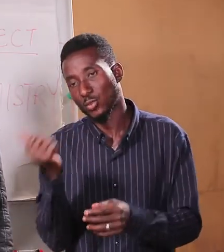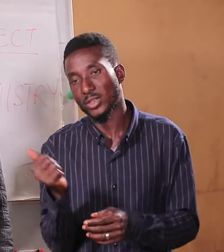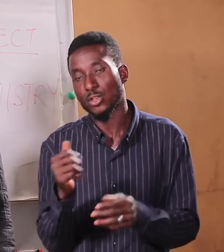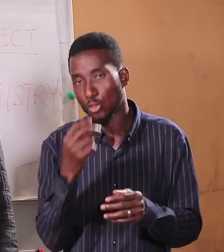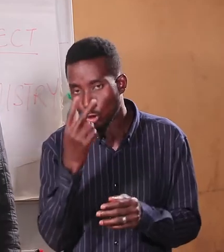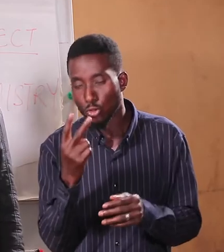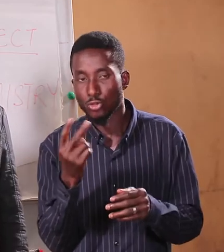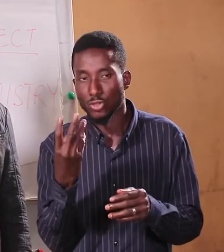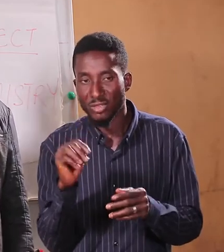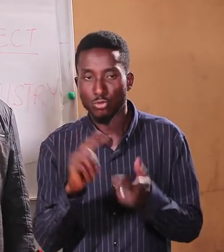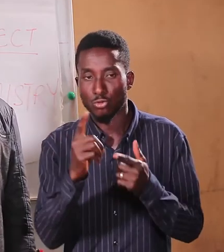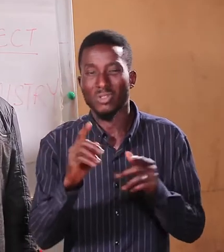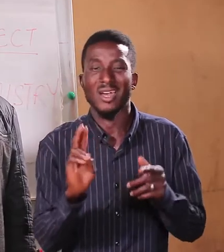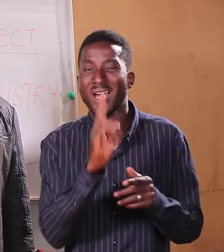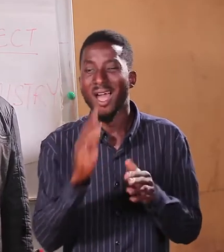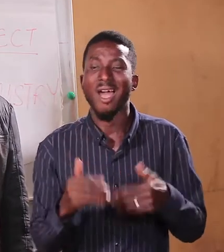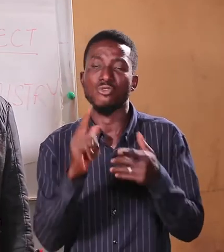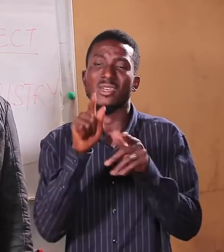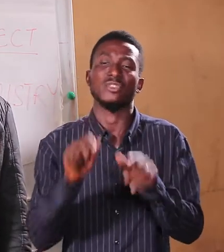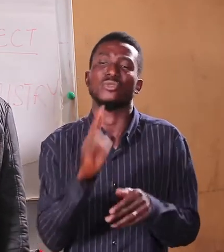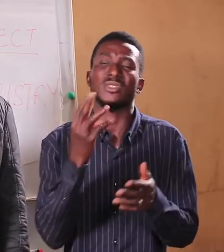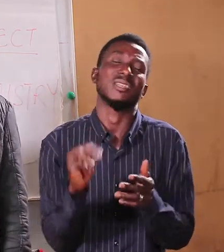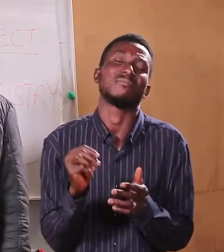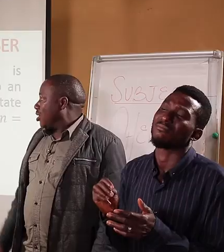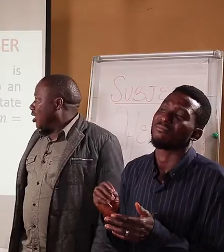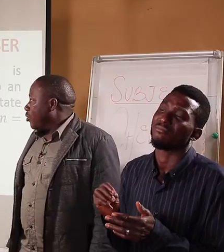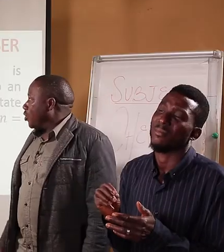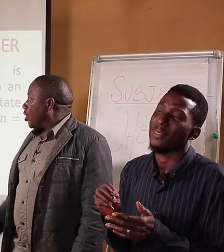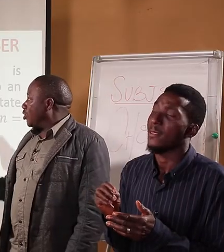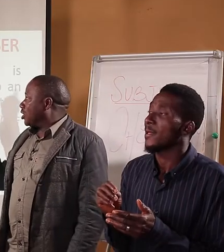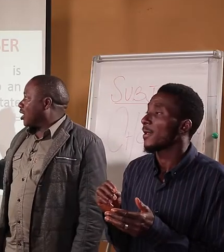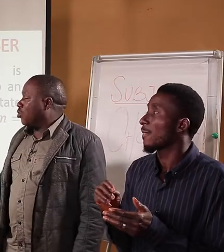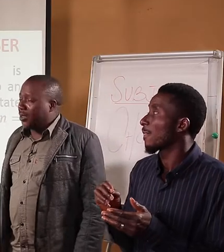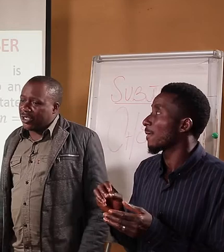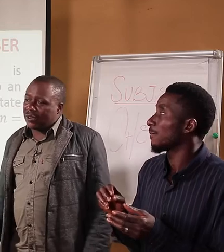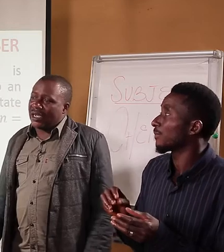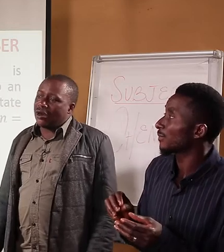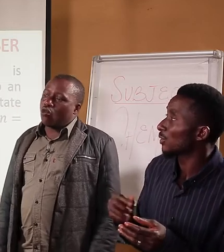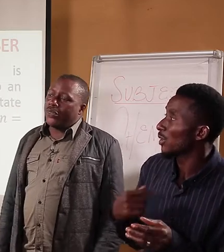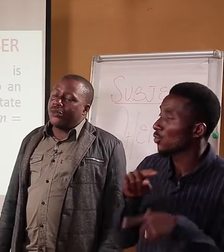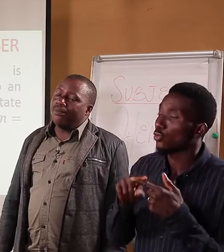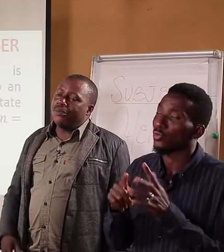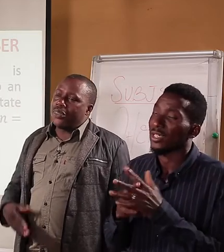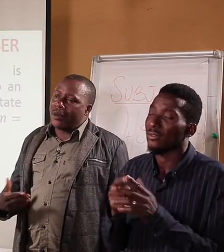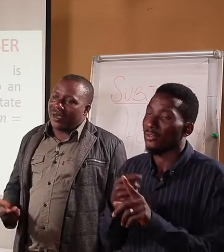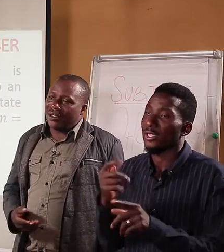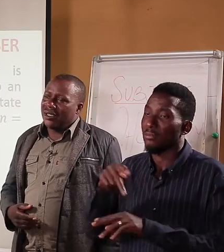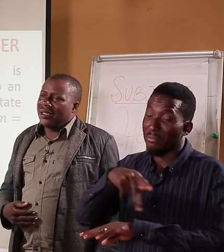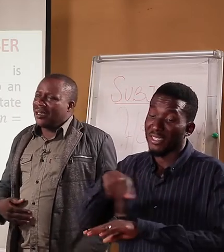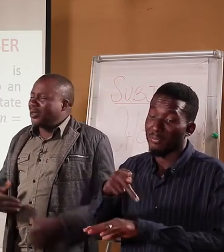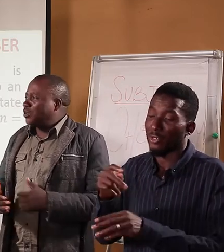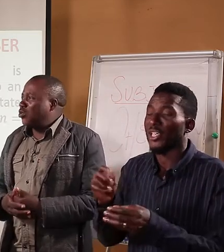show to you how you can use that in describing an electron. Here we go. Let us start with the principal quantum